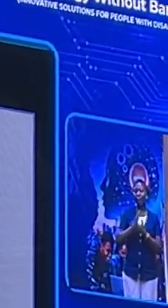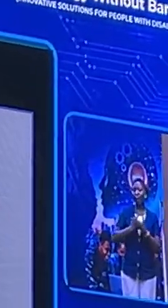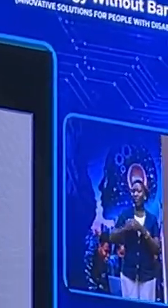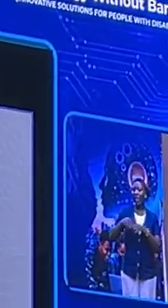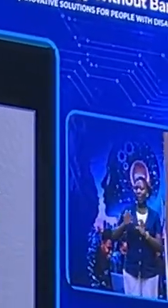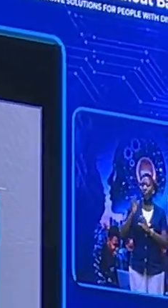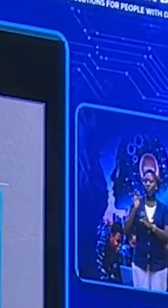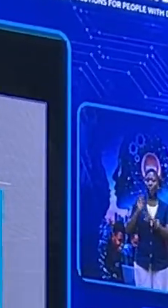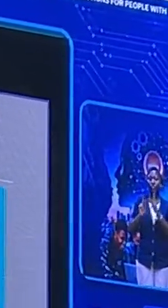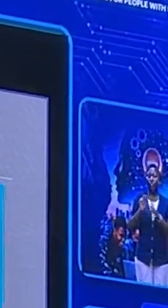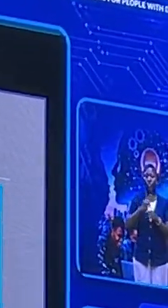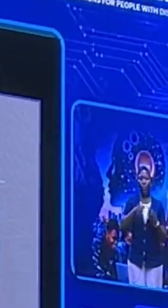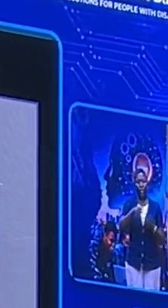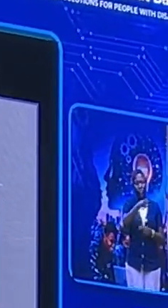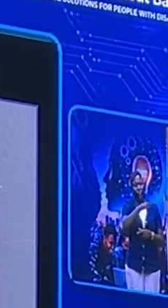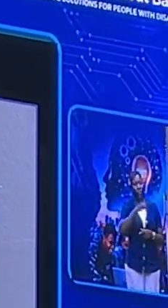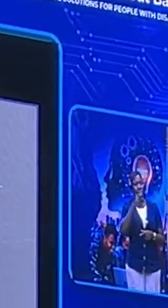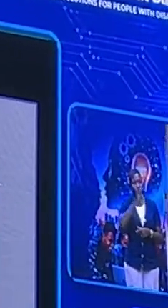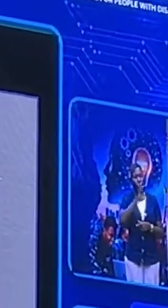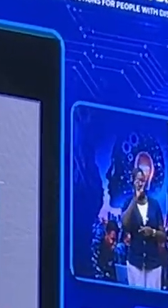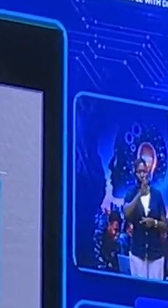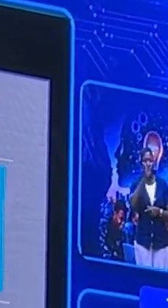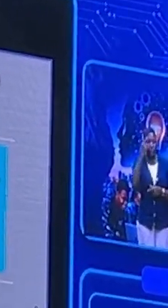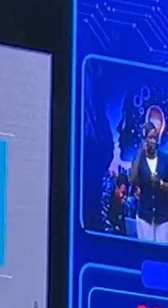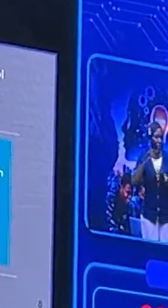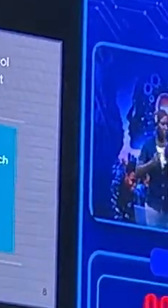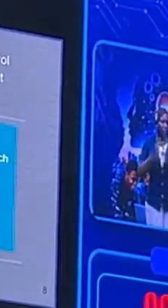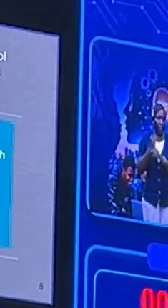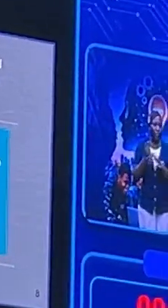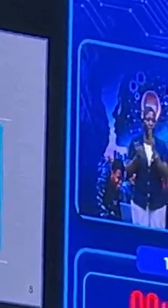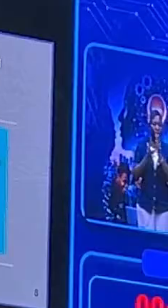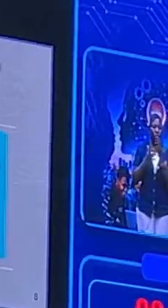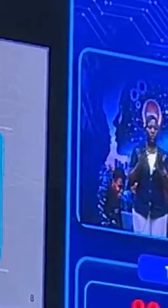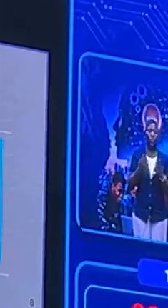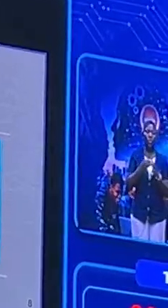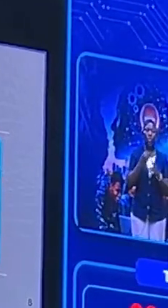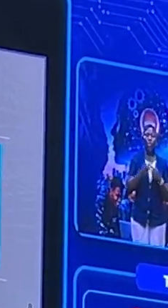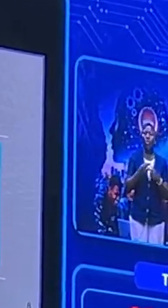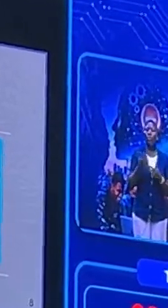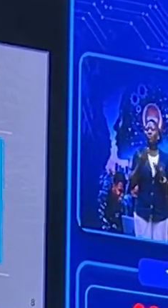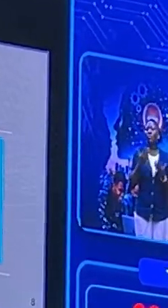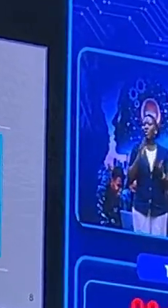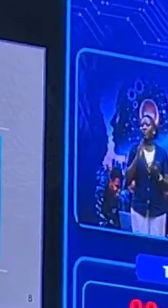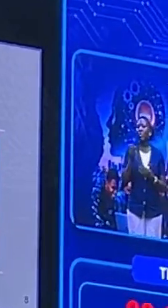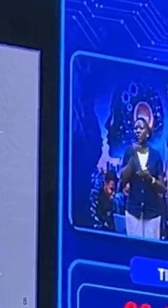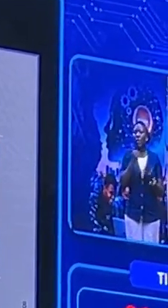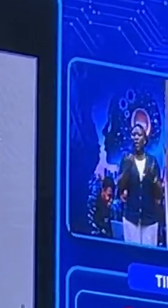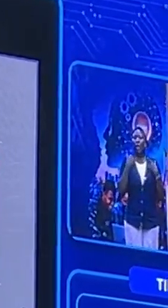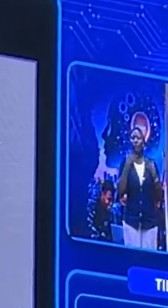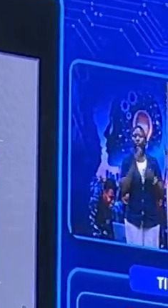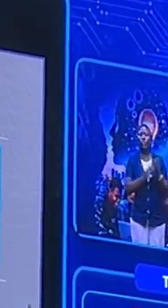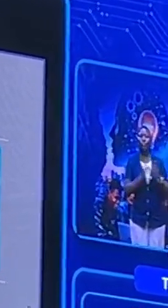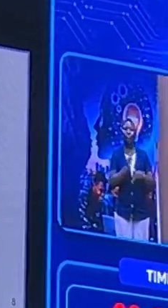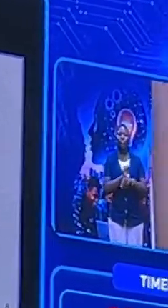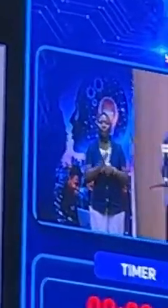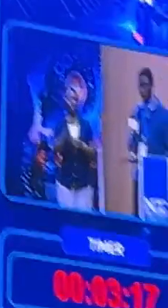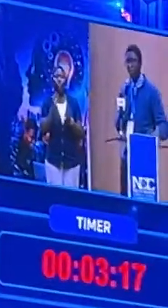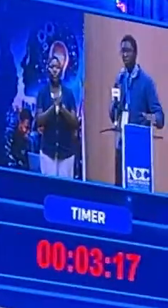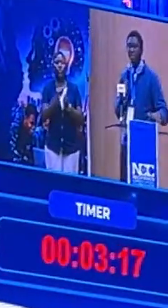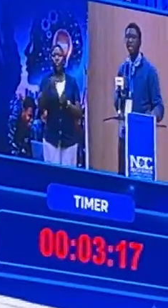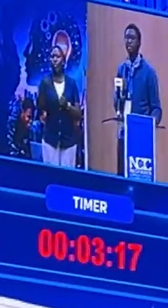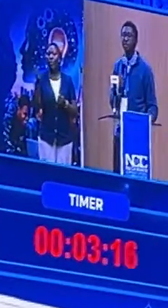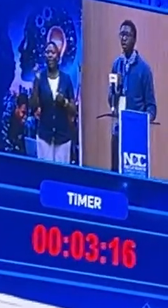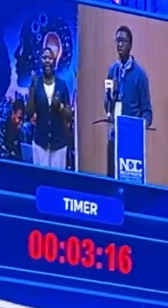to afford a solution or whether they have some sort of functionality that works within pre-existing conditions. We don't subscribe